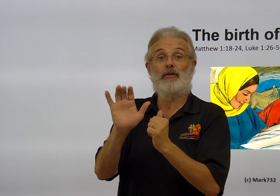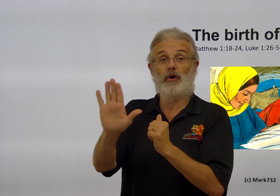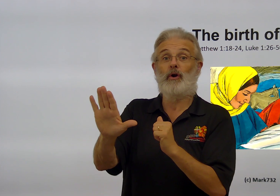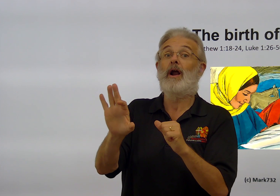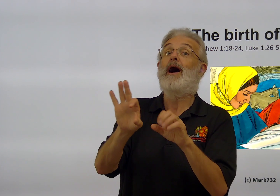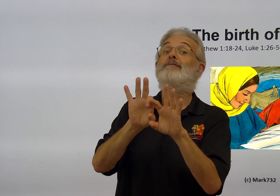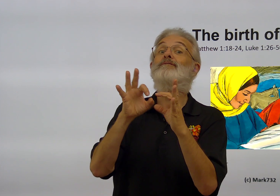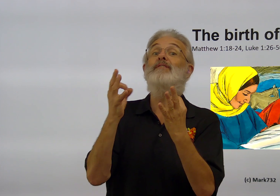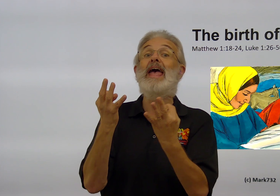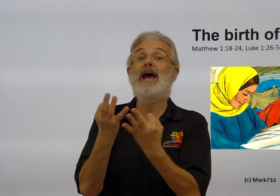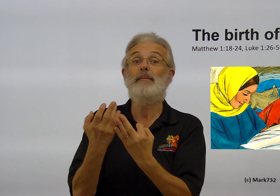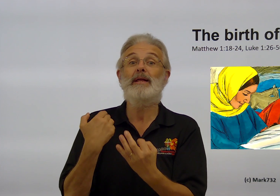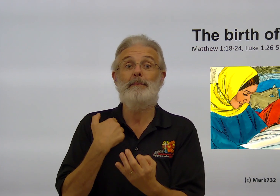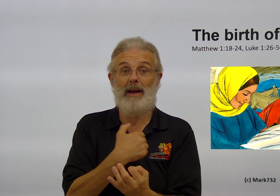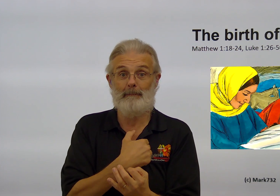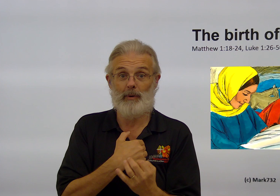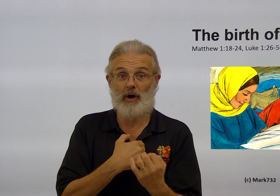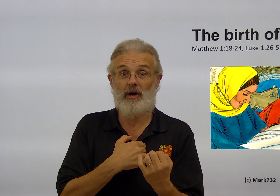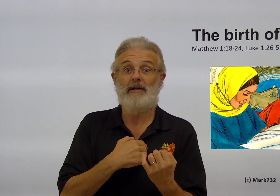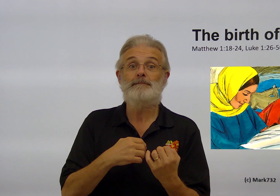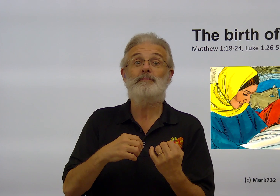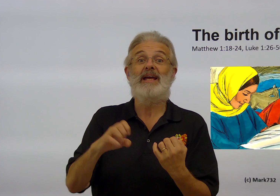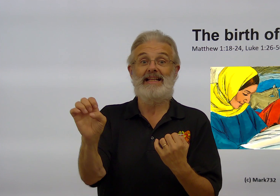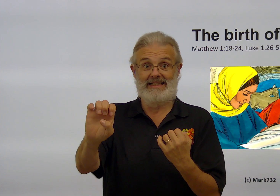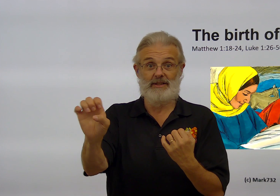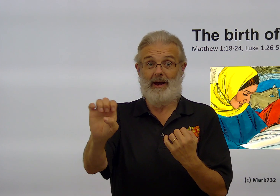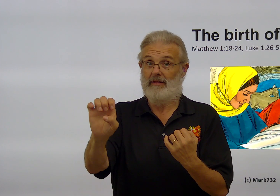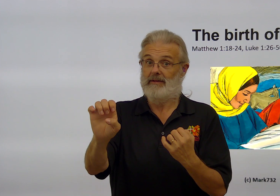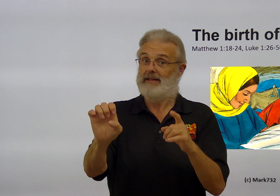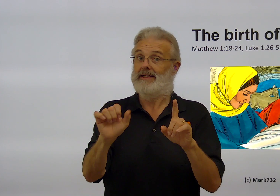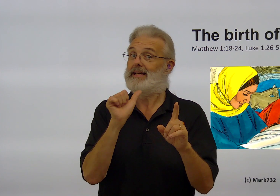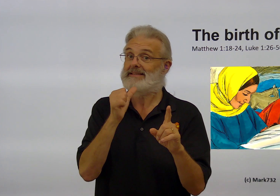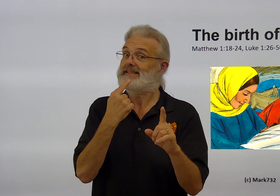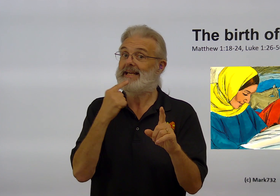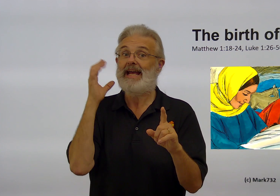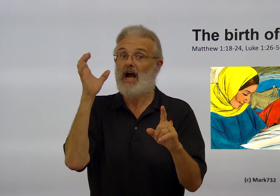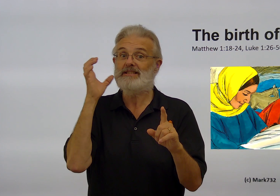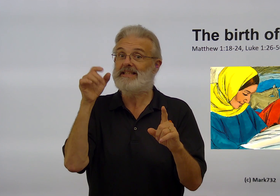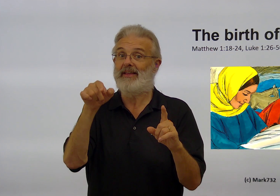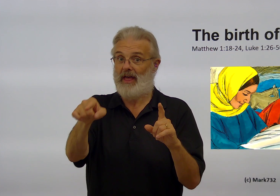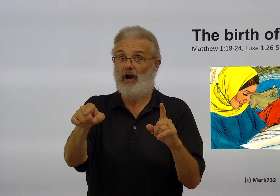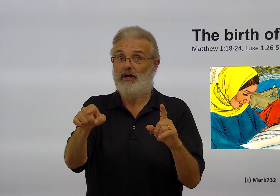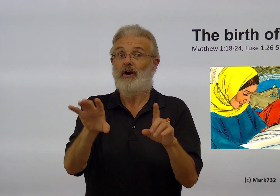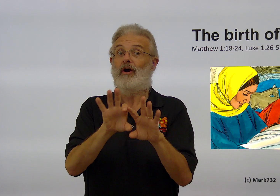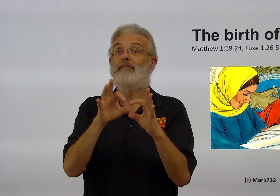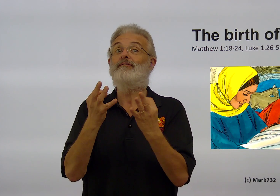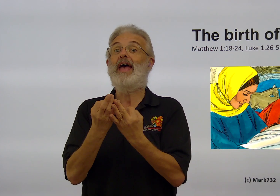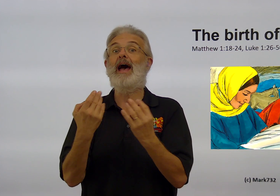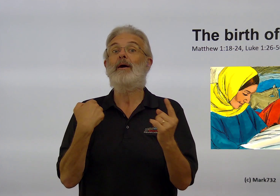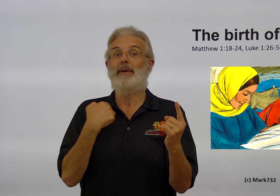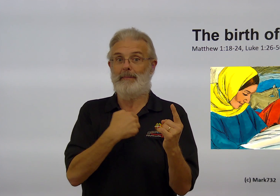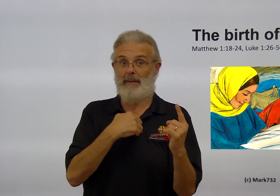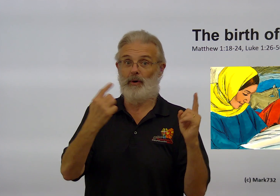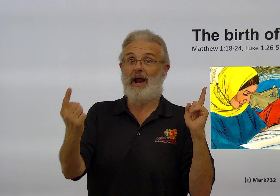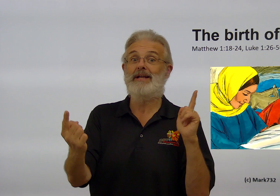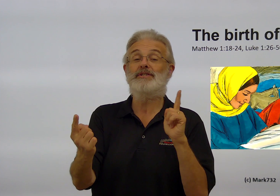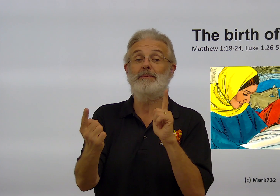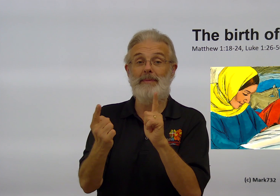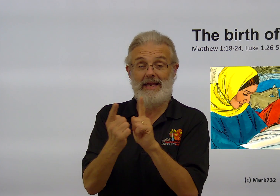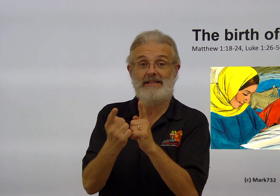her family member, Elizabeth. It doesn't say cousin in there. Her family member, and she meets, and